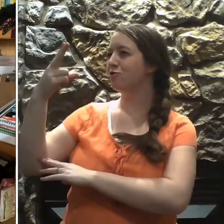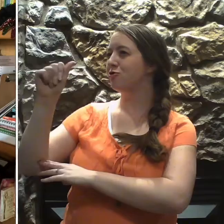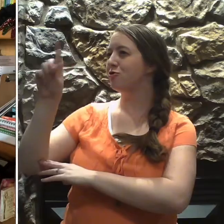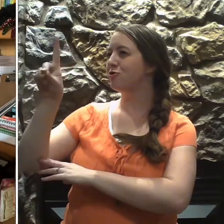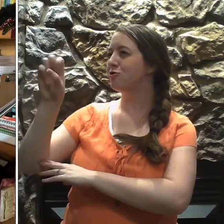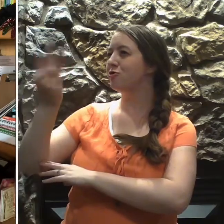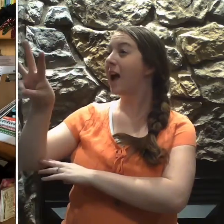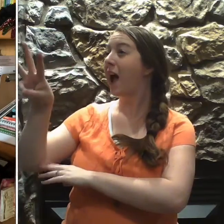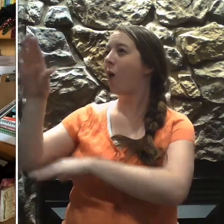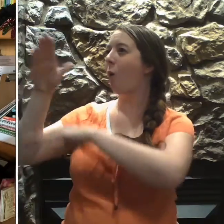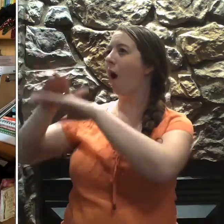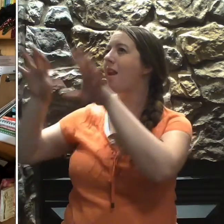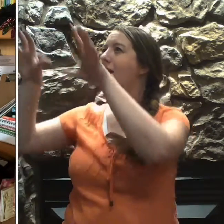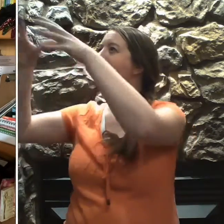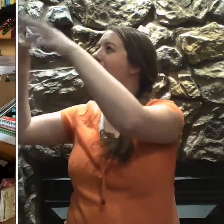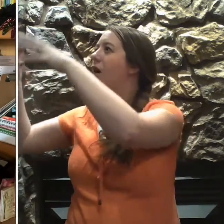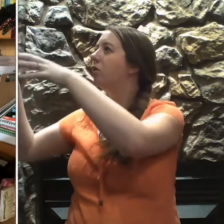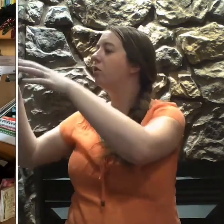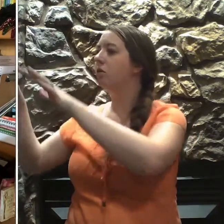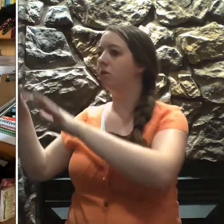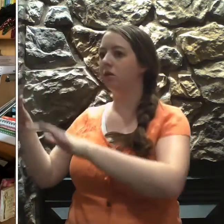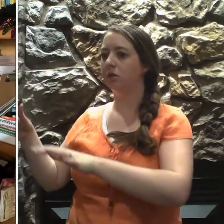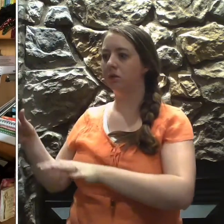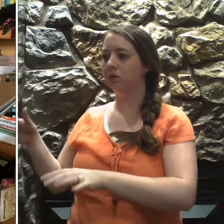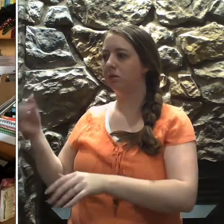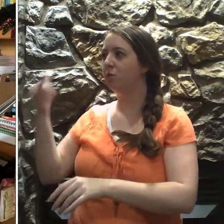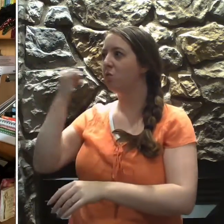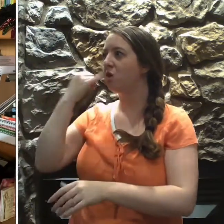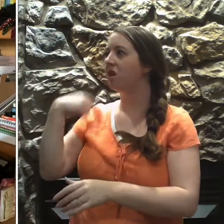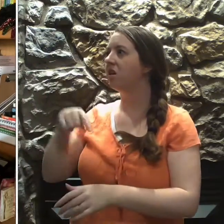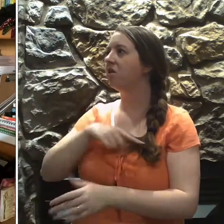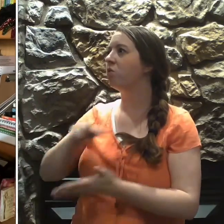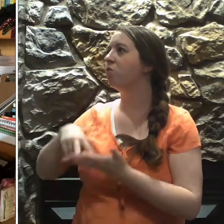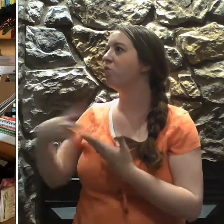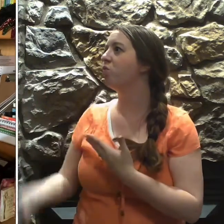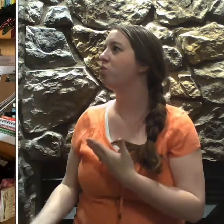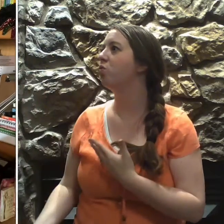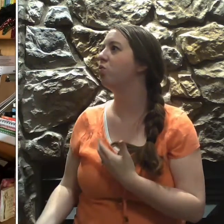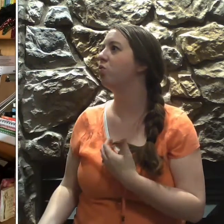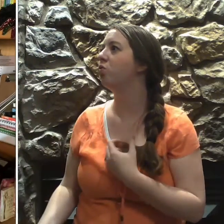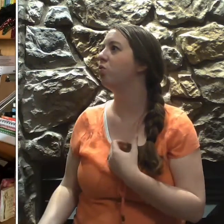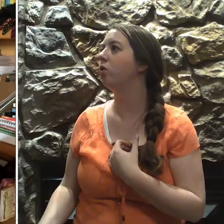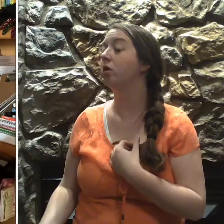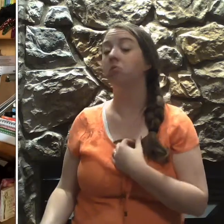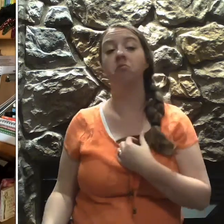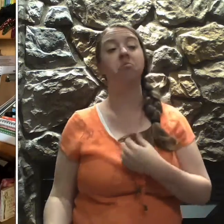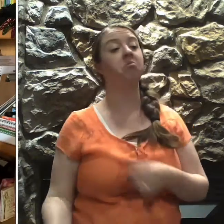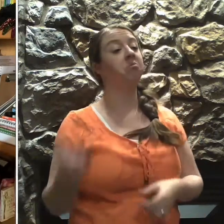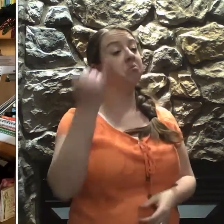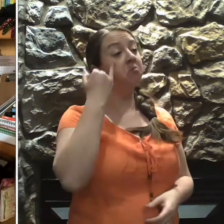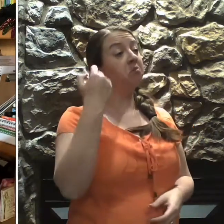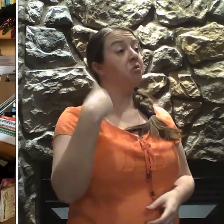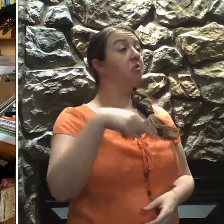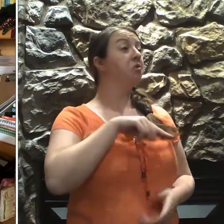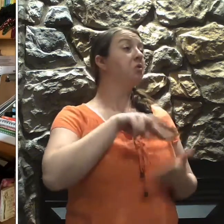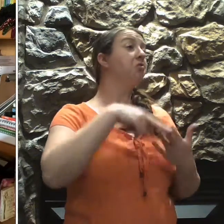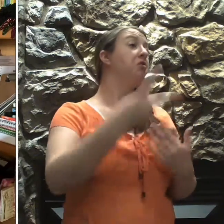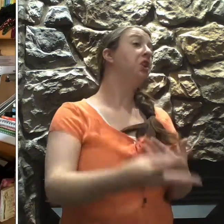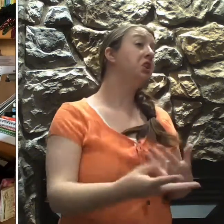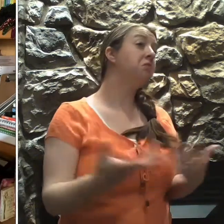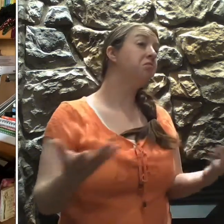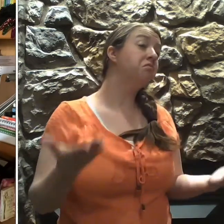But what if we fell?" said Michael. "If we fell, we might break something," said